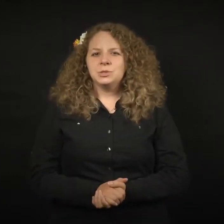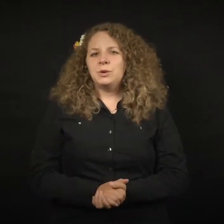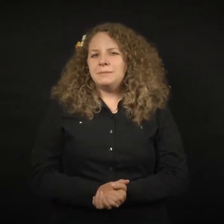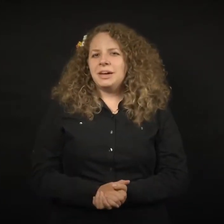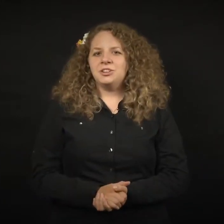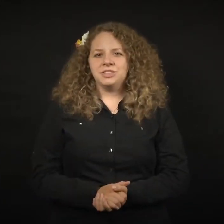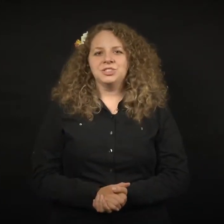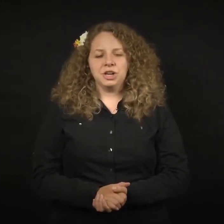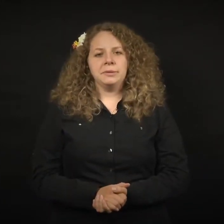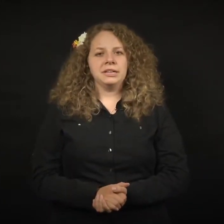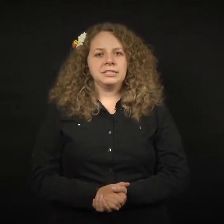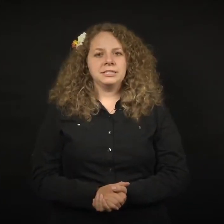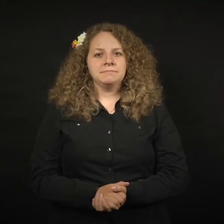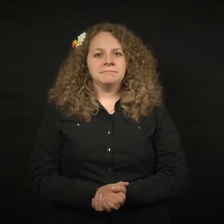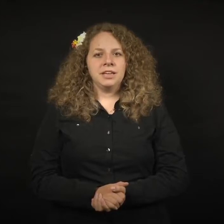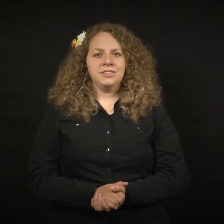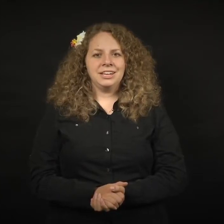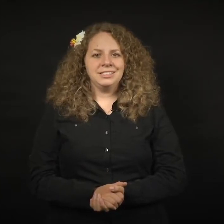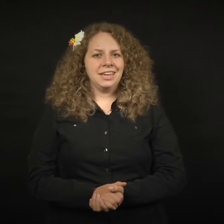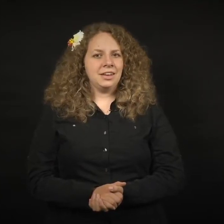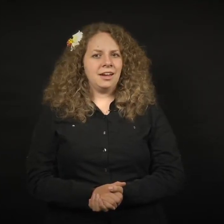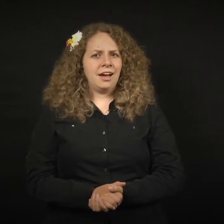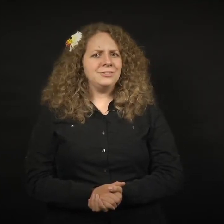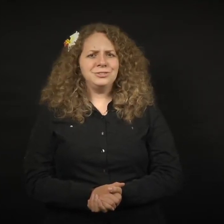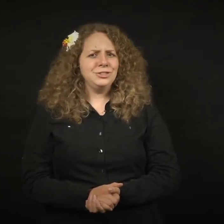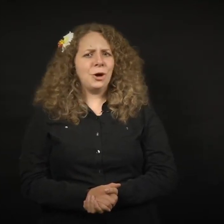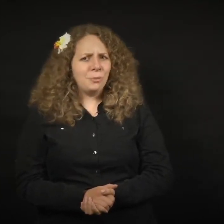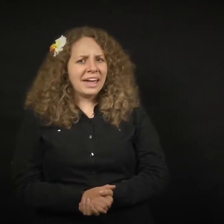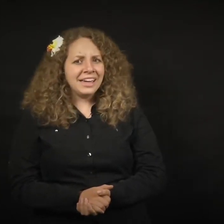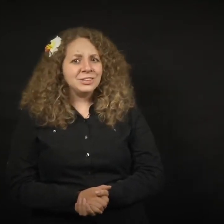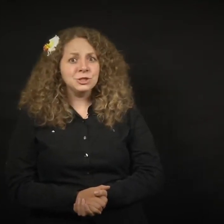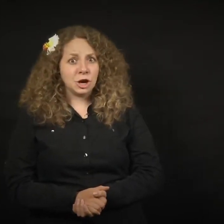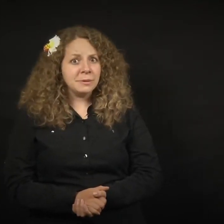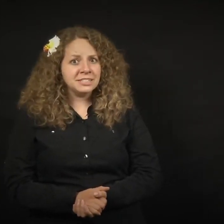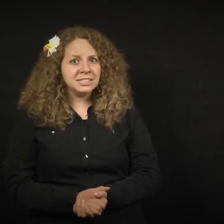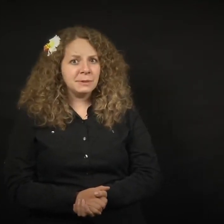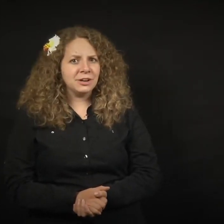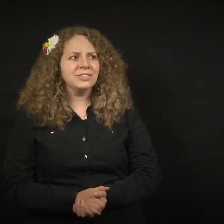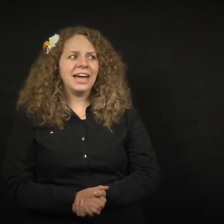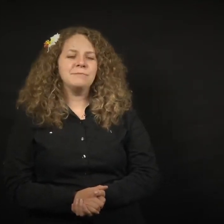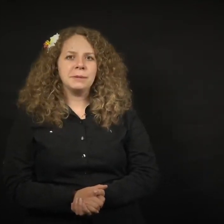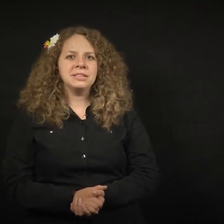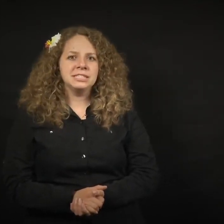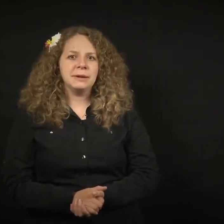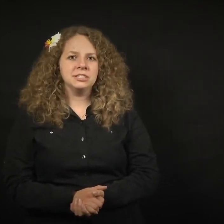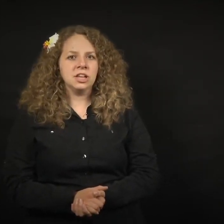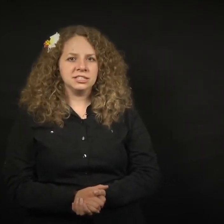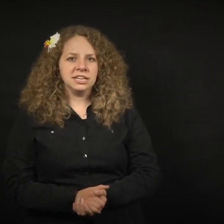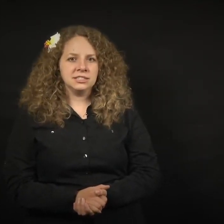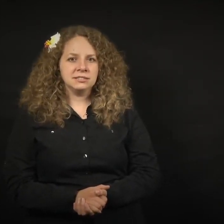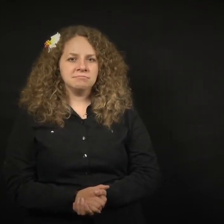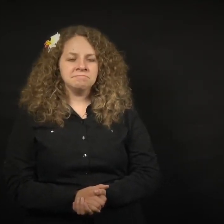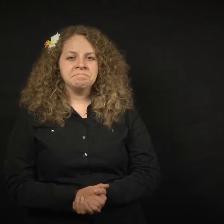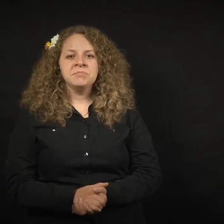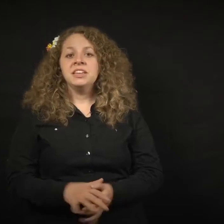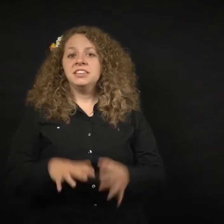and my friend said, "Coffee Bean is way better than Starbucks." And then I